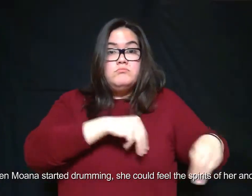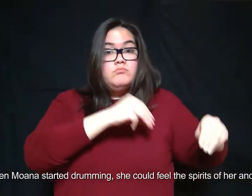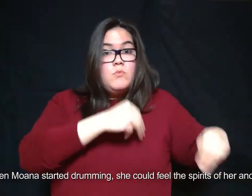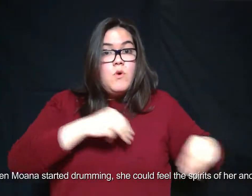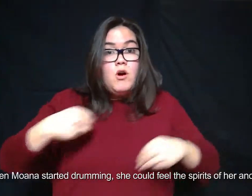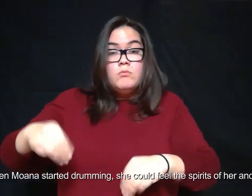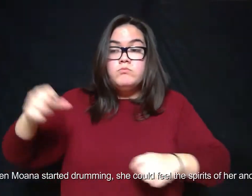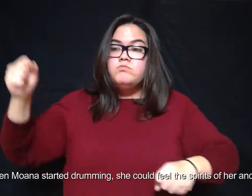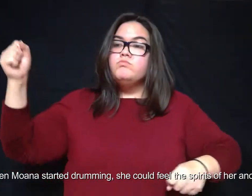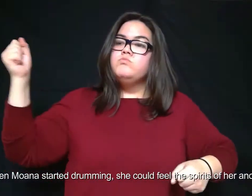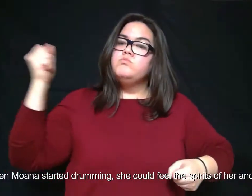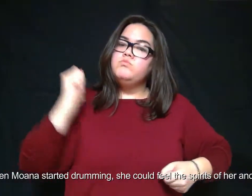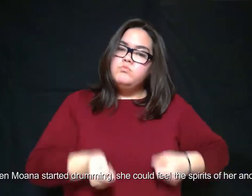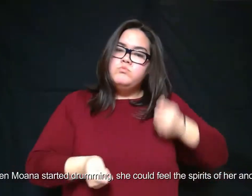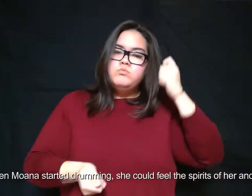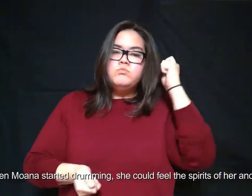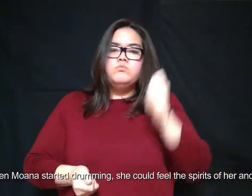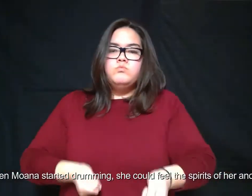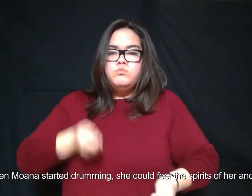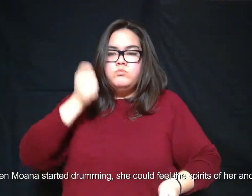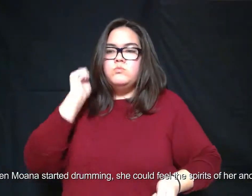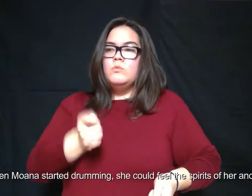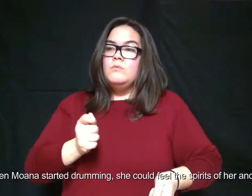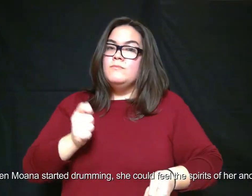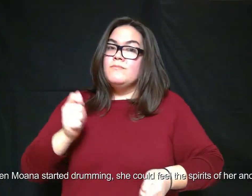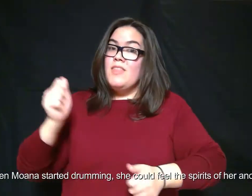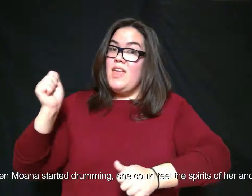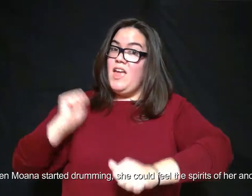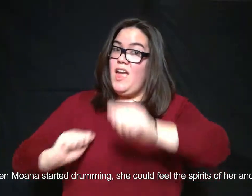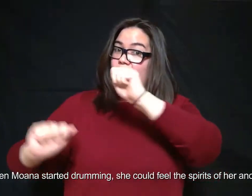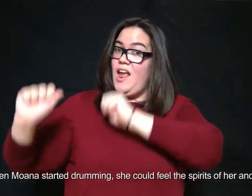she could feel the spirit of her ancestors.